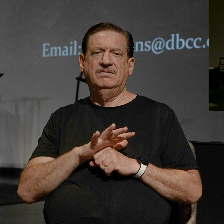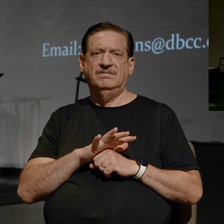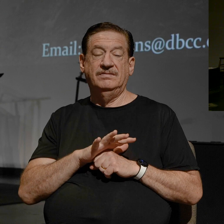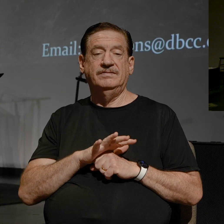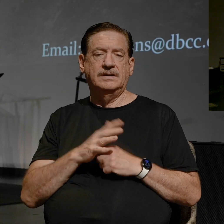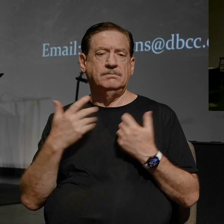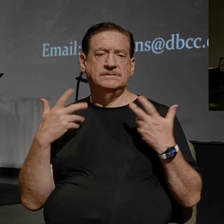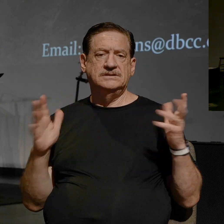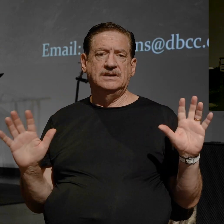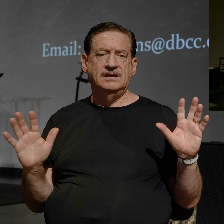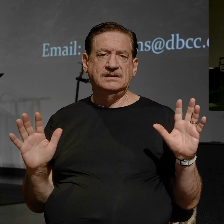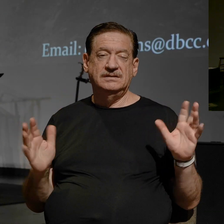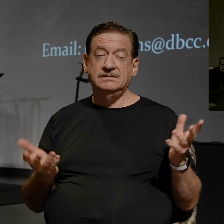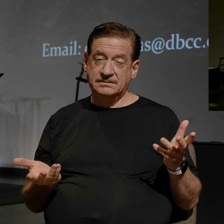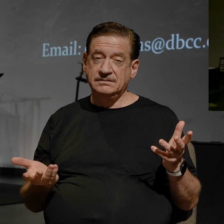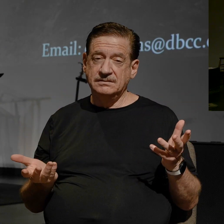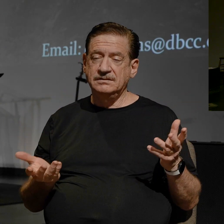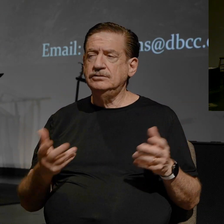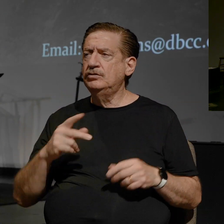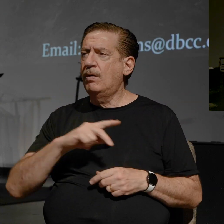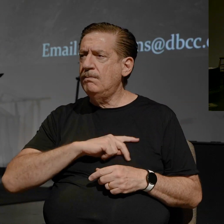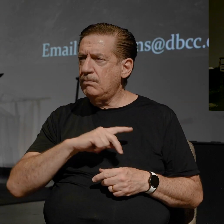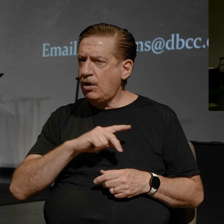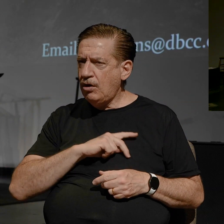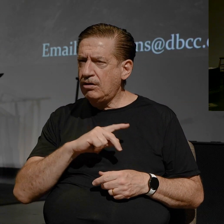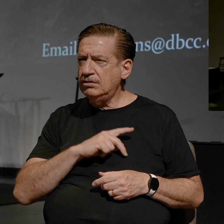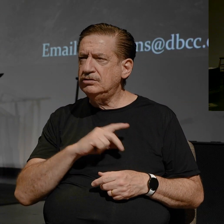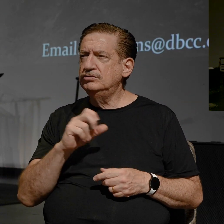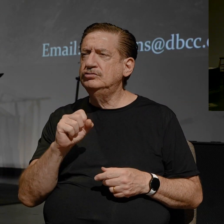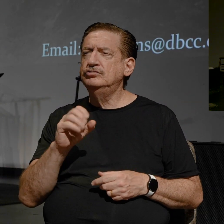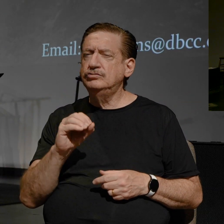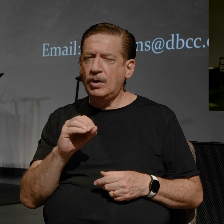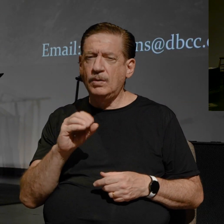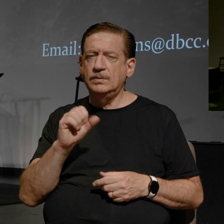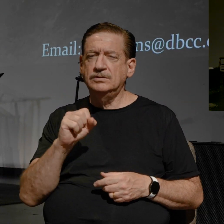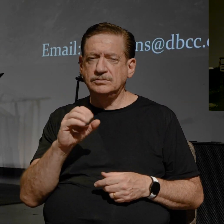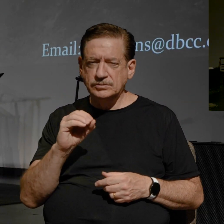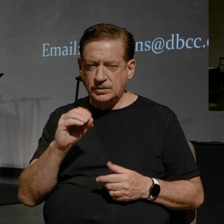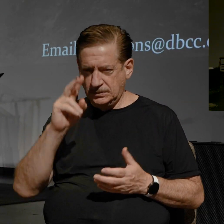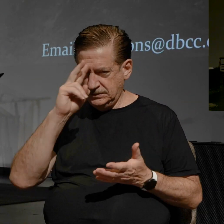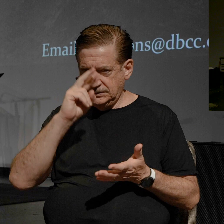we're done. Paul is so, so intentional